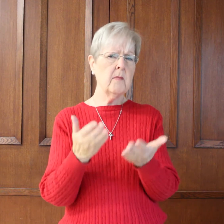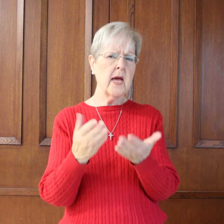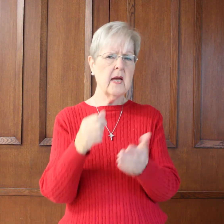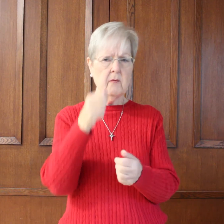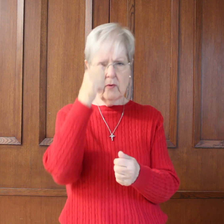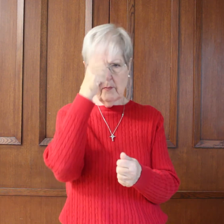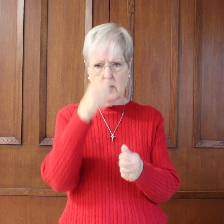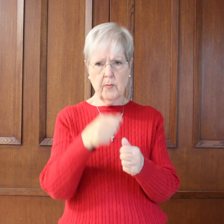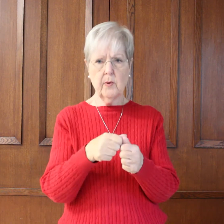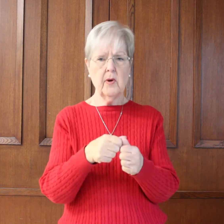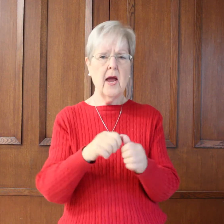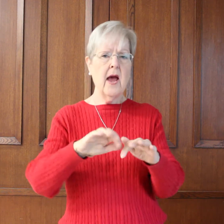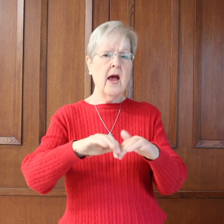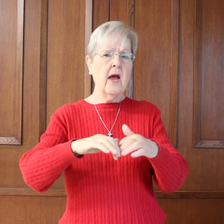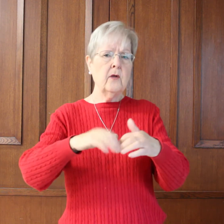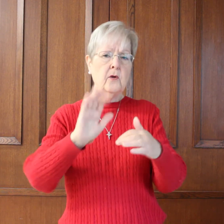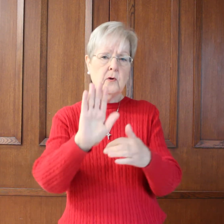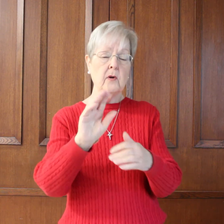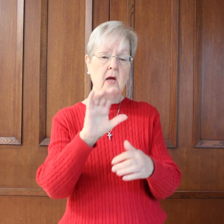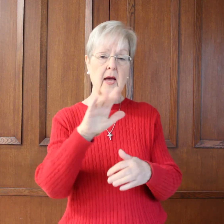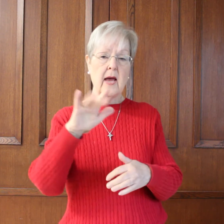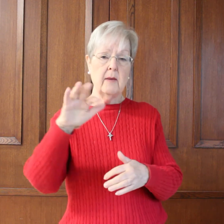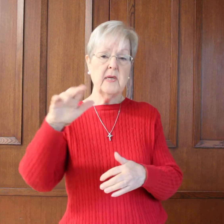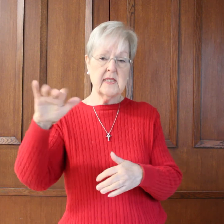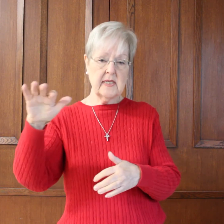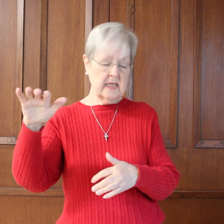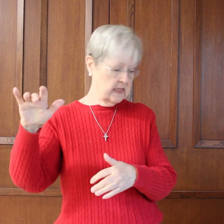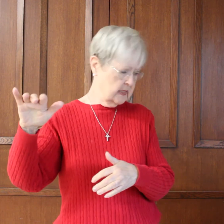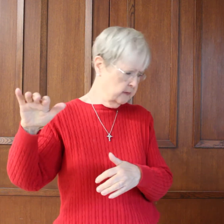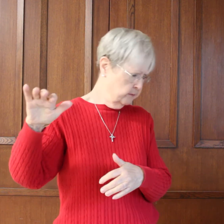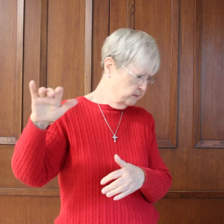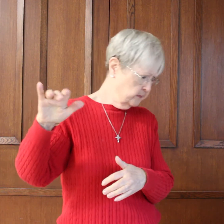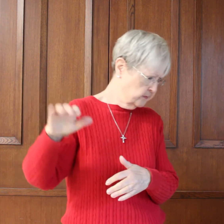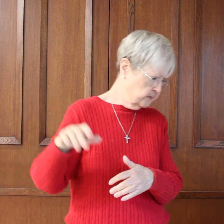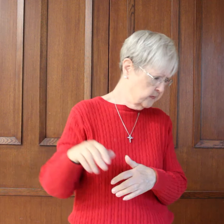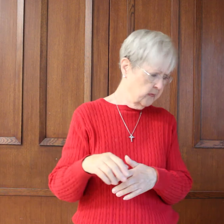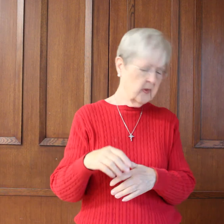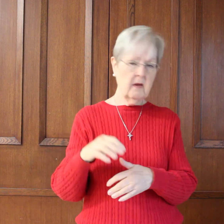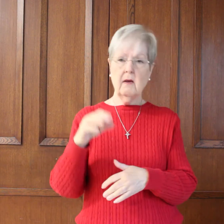may remember your ABCs.